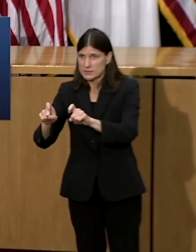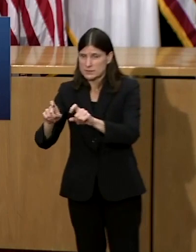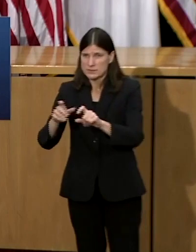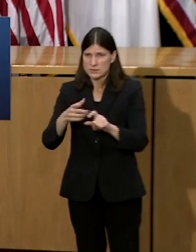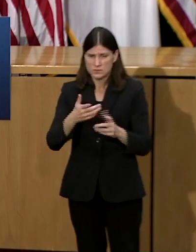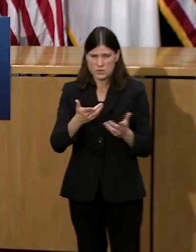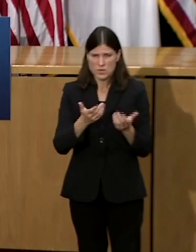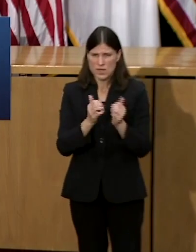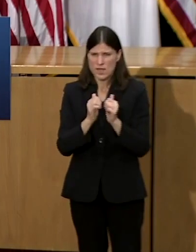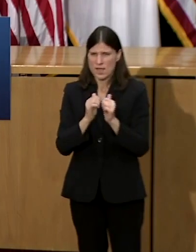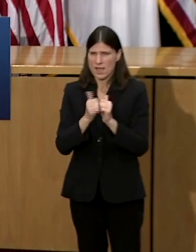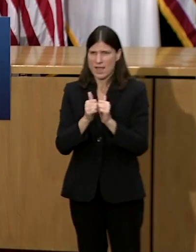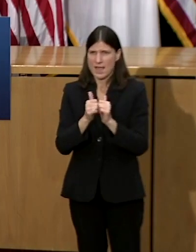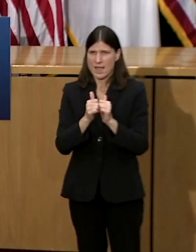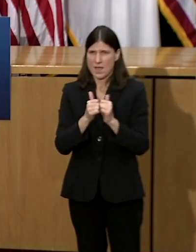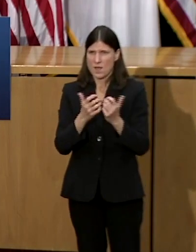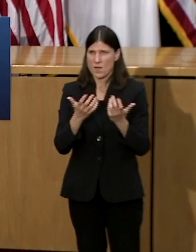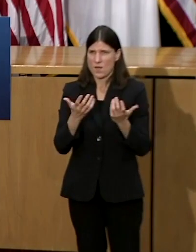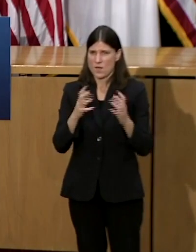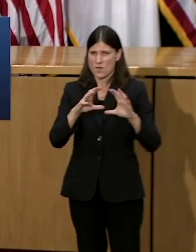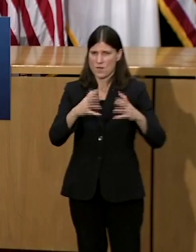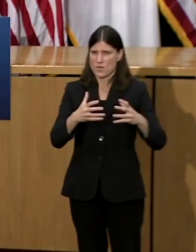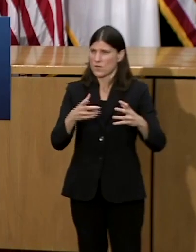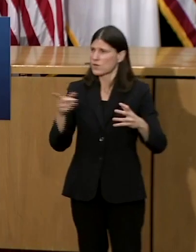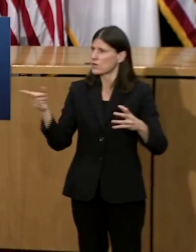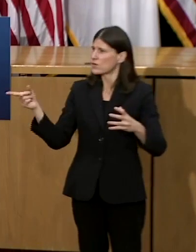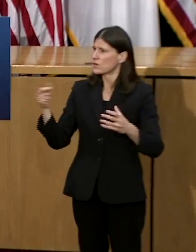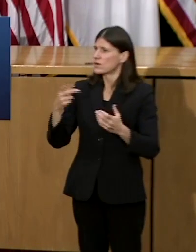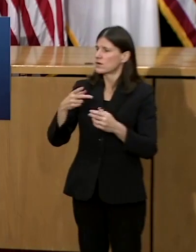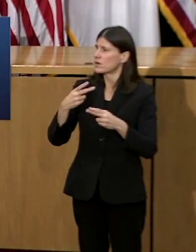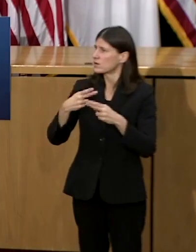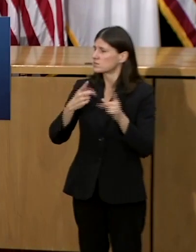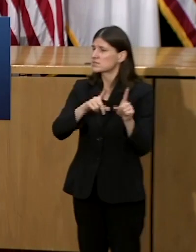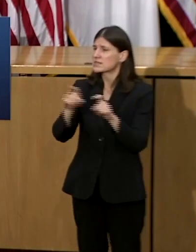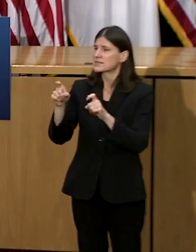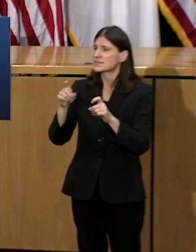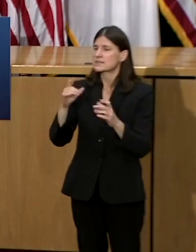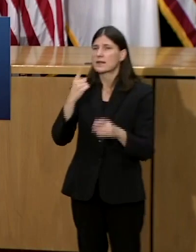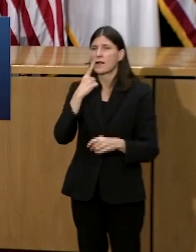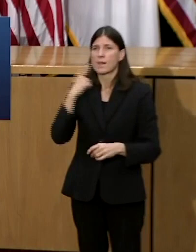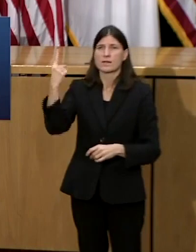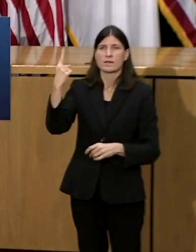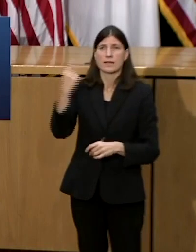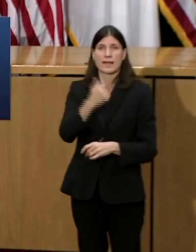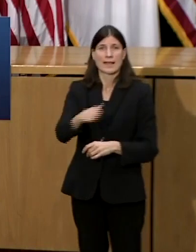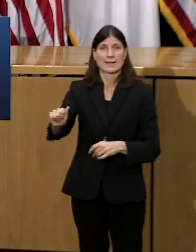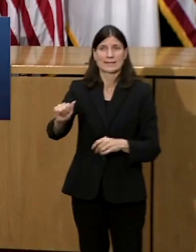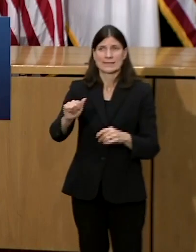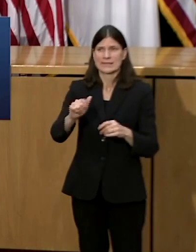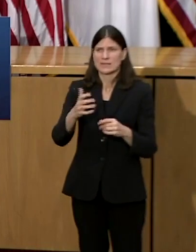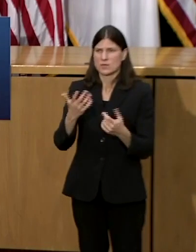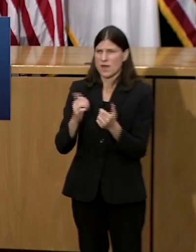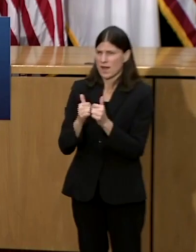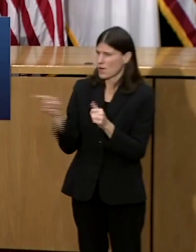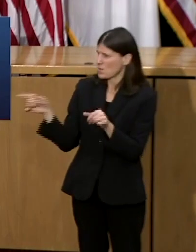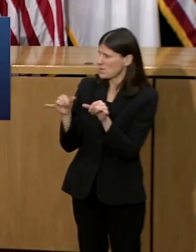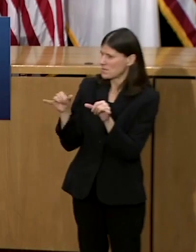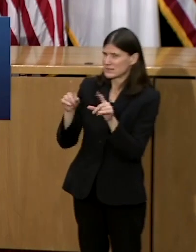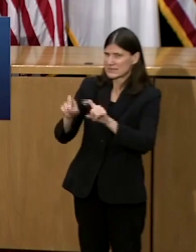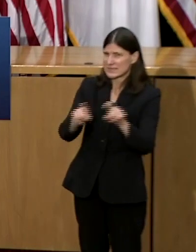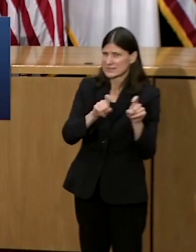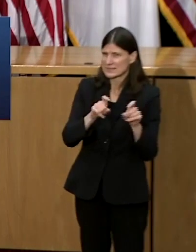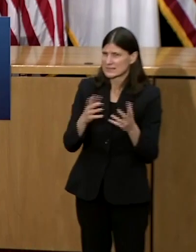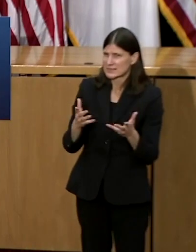that's feasible? Well, I will tell you that Mary Lou Sutter's probably better, Commissioner Sutter's at that than I